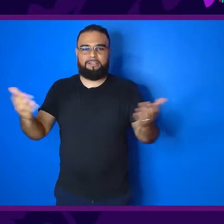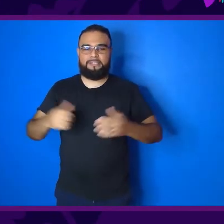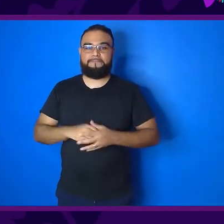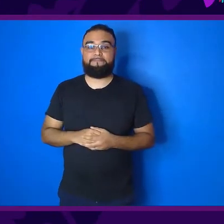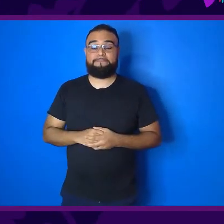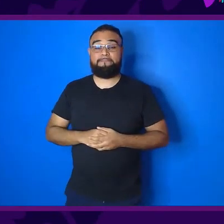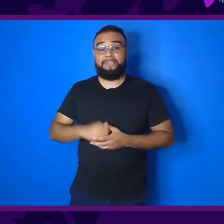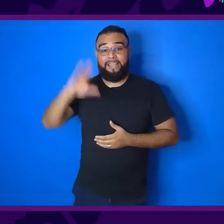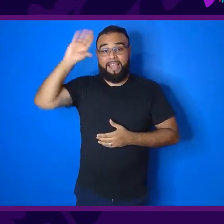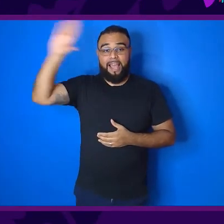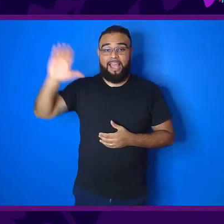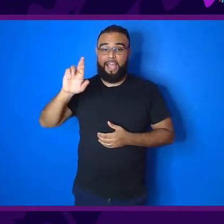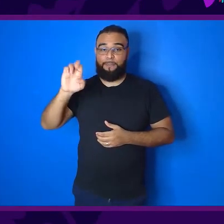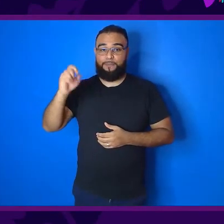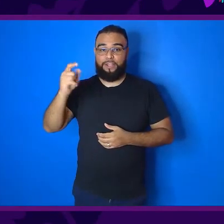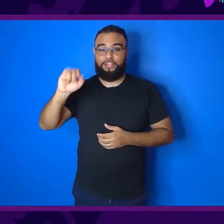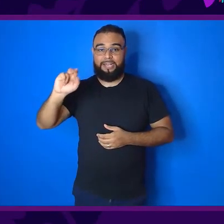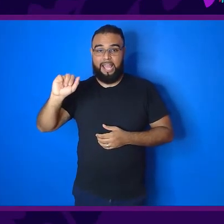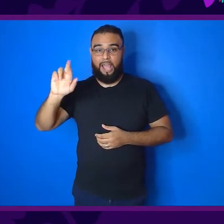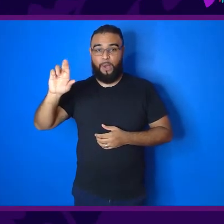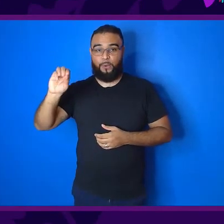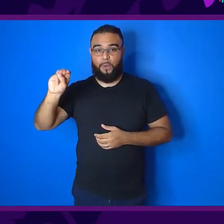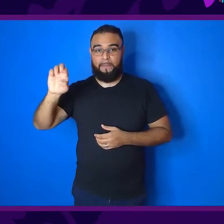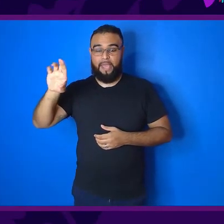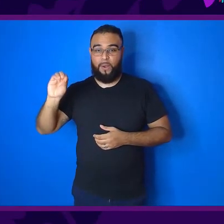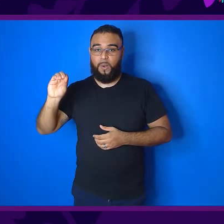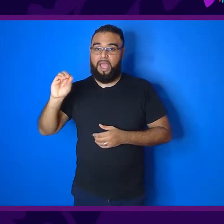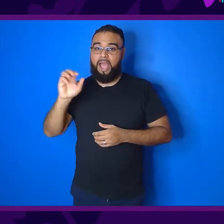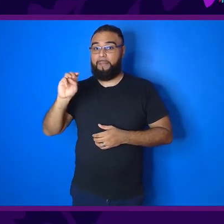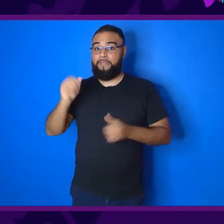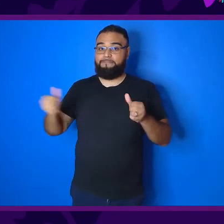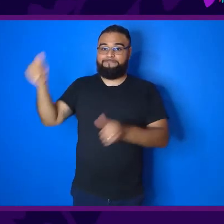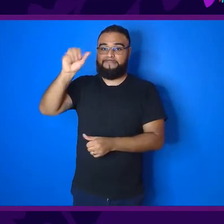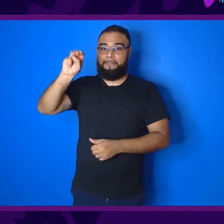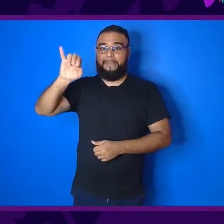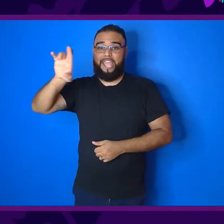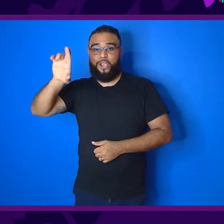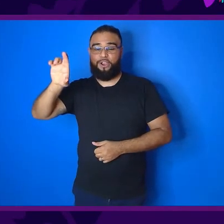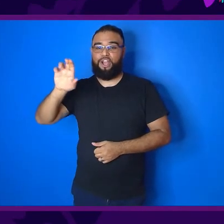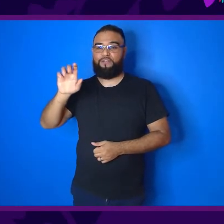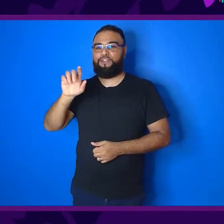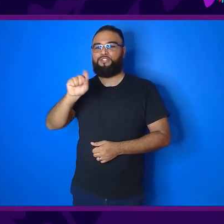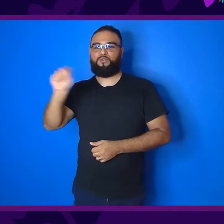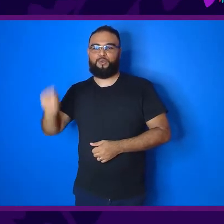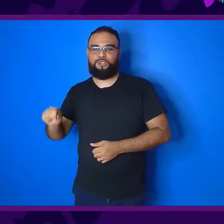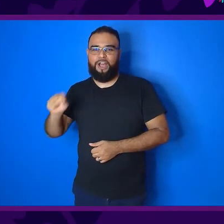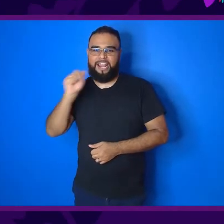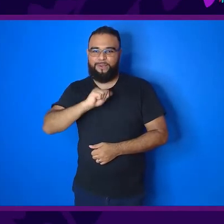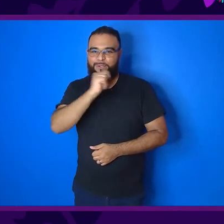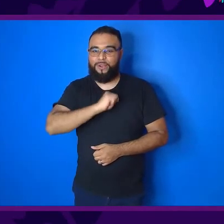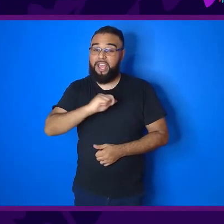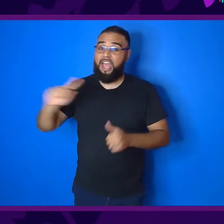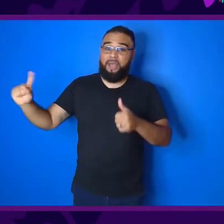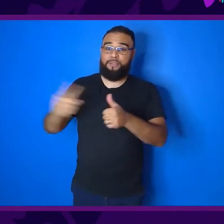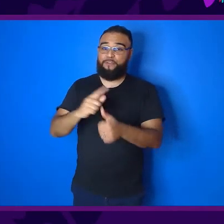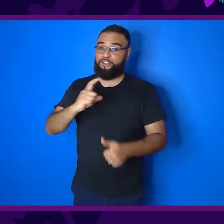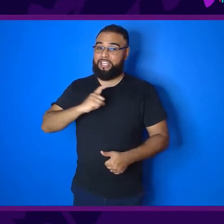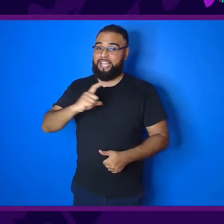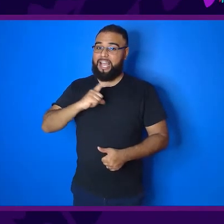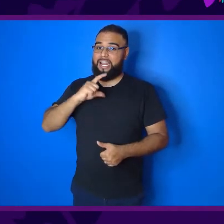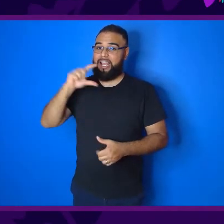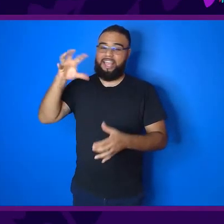of Tucson, Arizona, and I'm the first Chicana ever elected in the more than 200 years of its